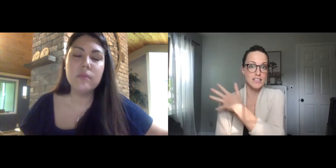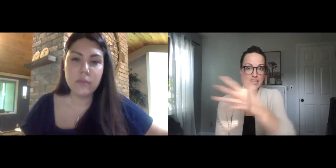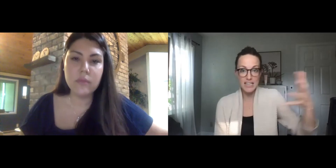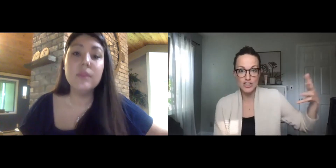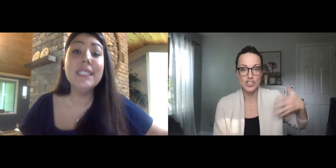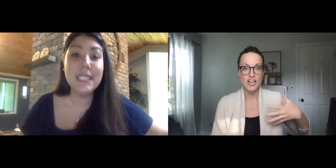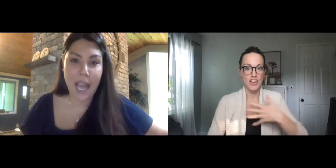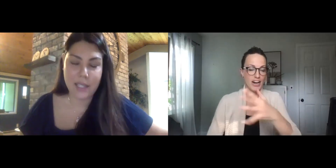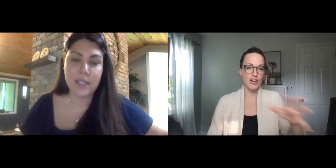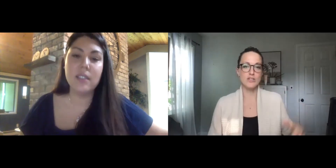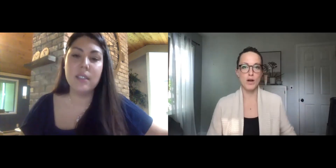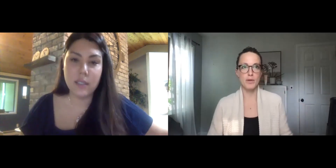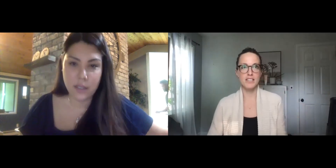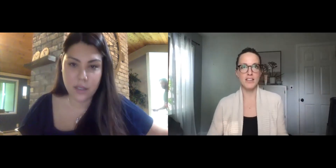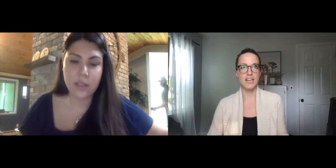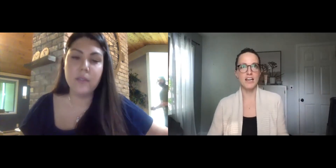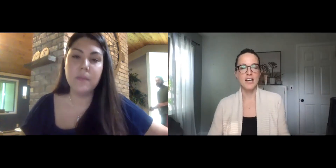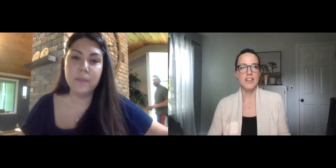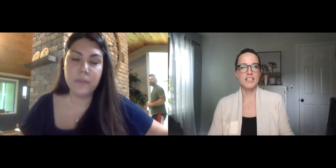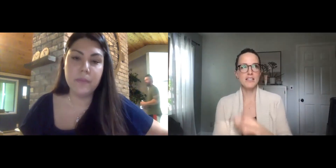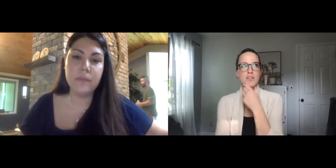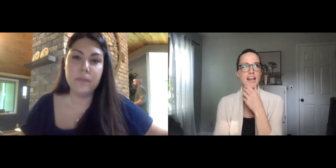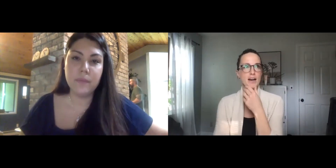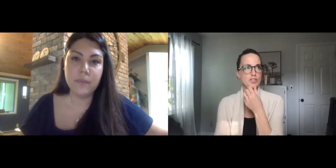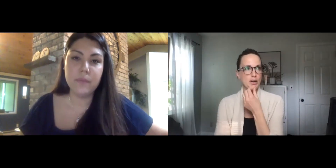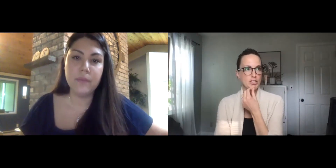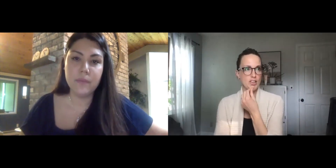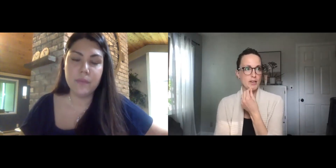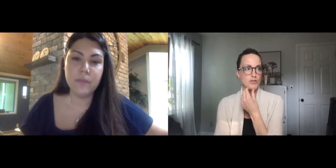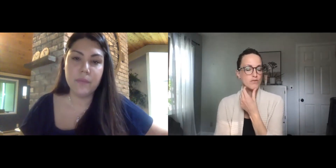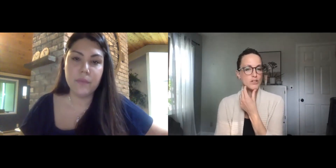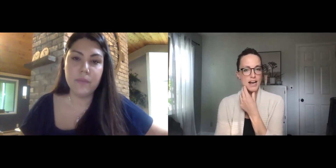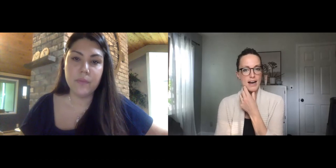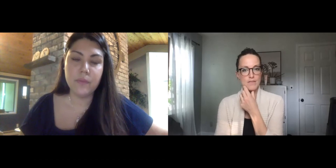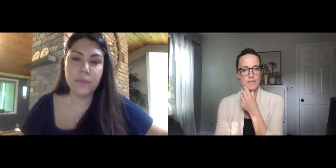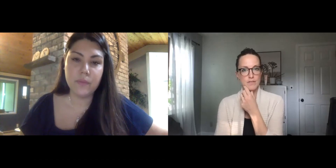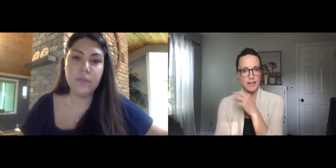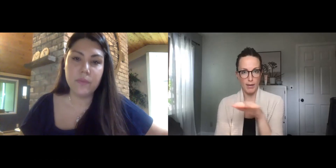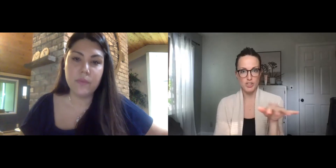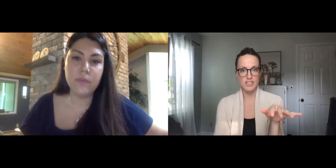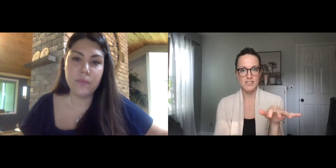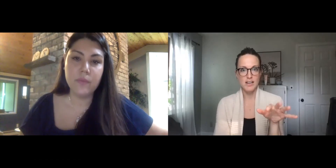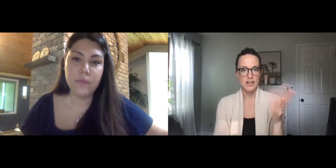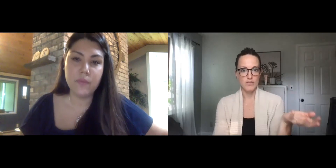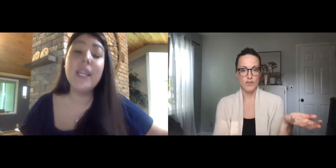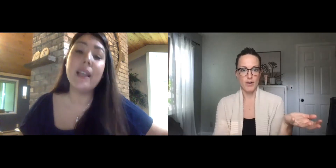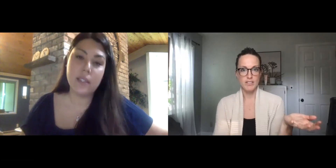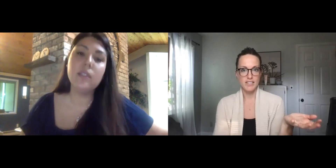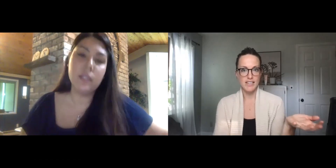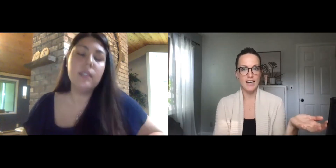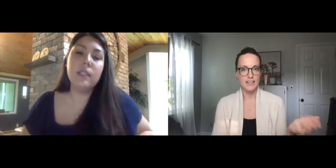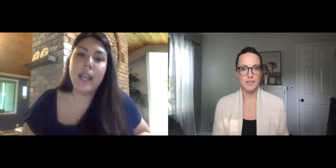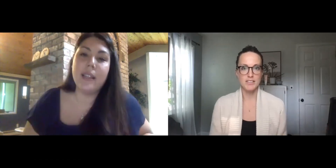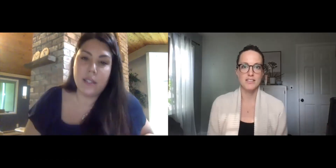like teach there as well, because I think that's something that I always try and make sure that my YouTube videos have captions for that